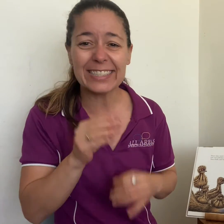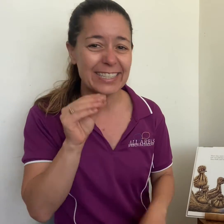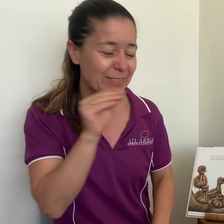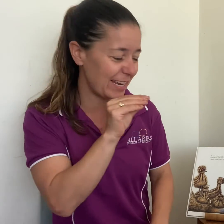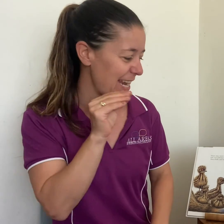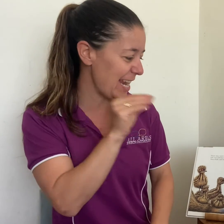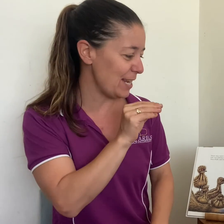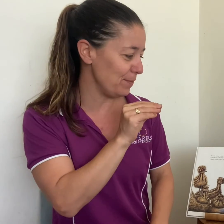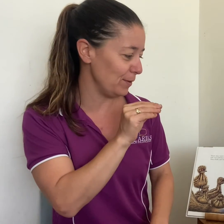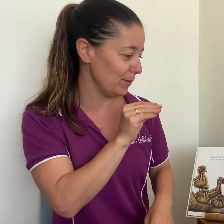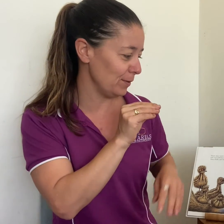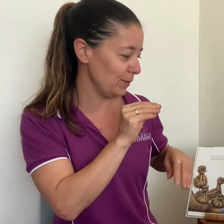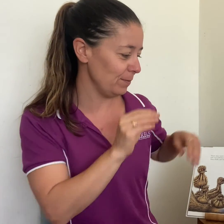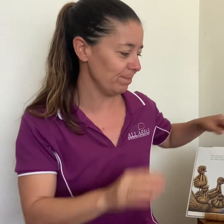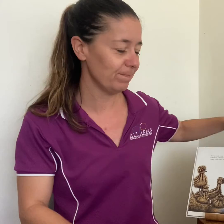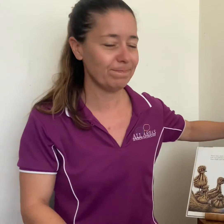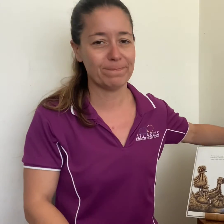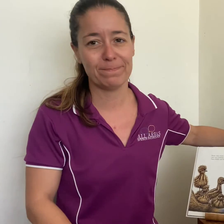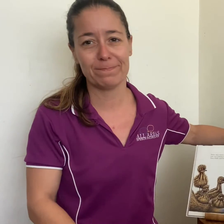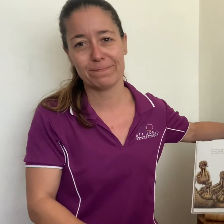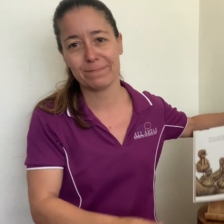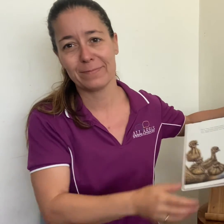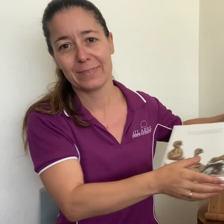little emu.